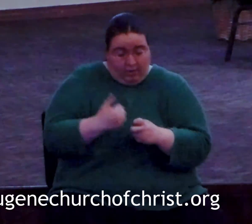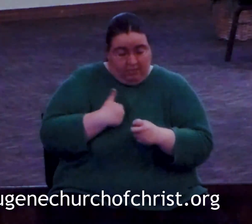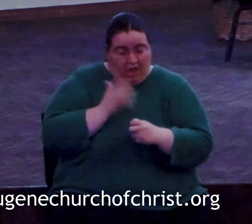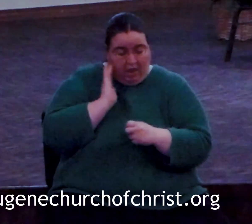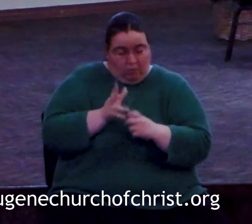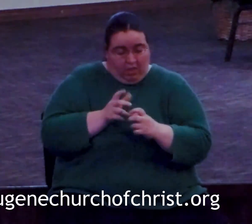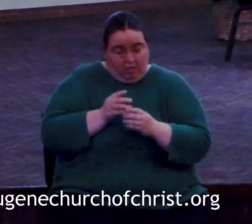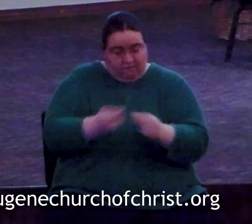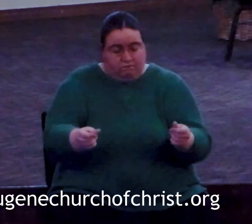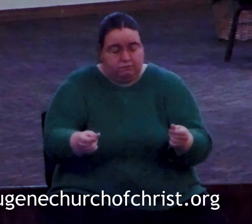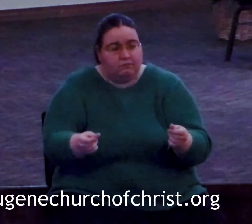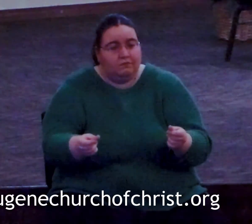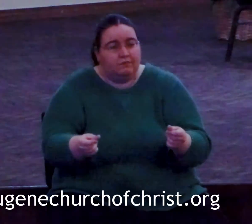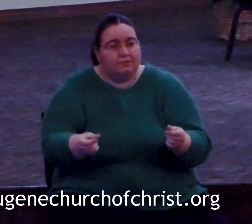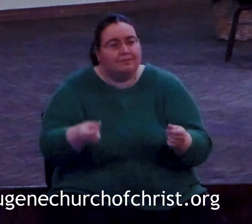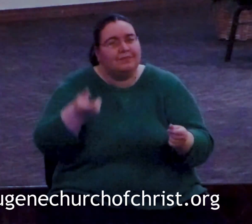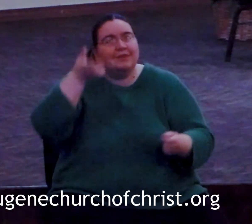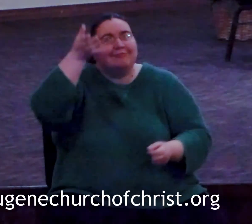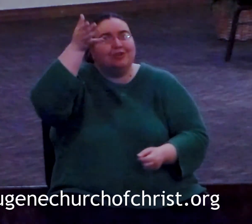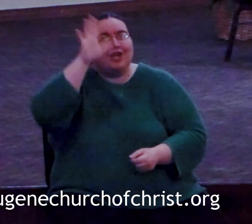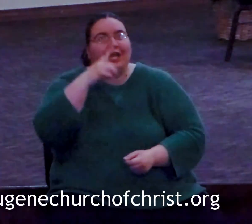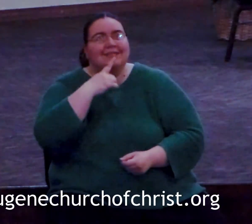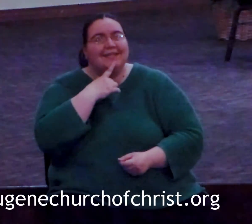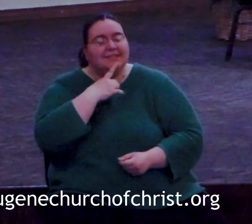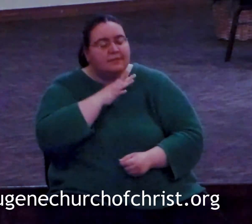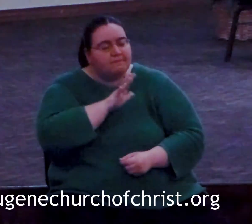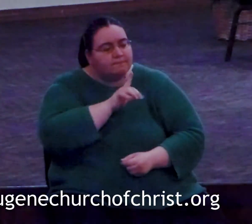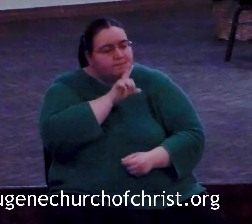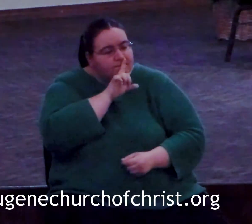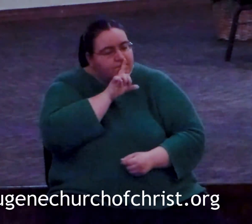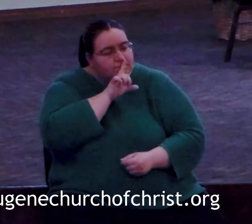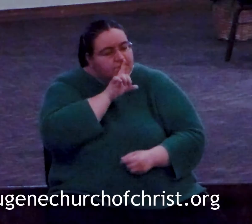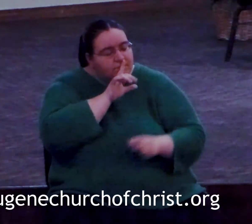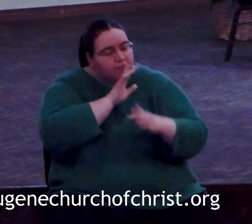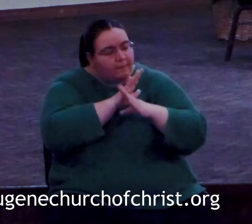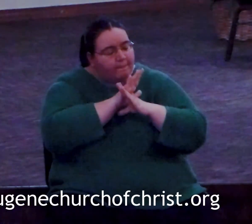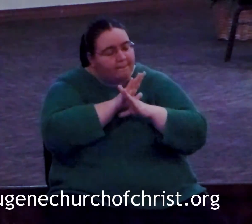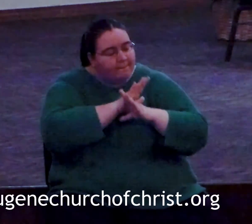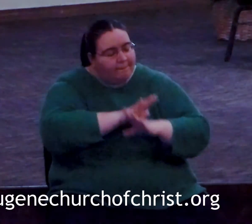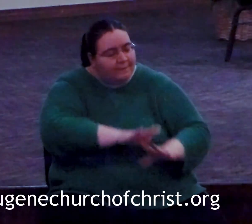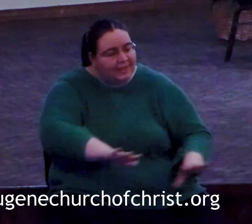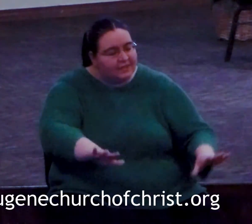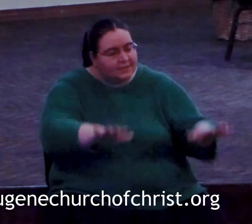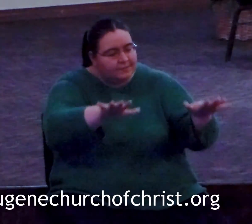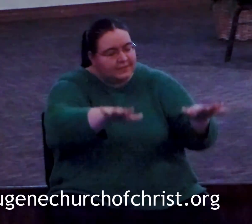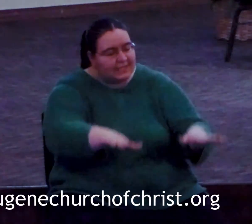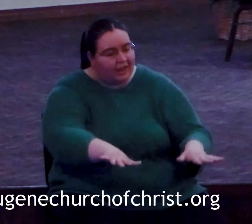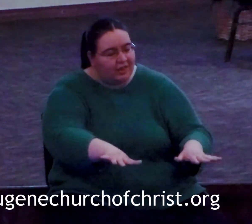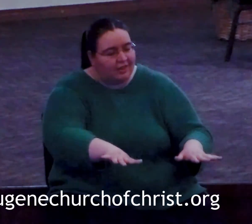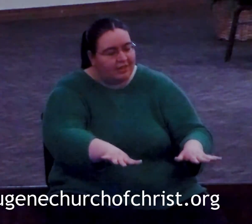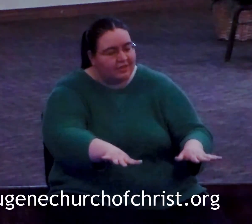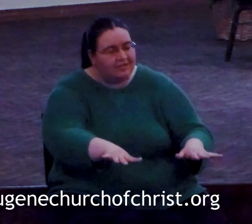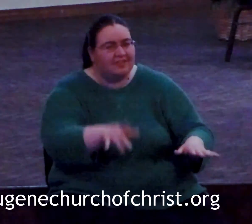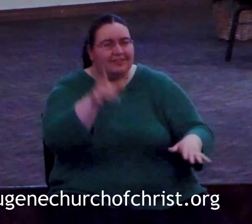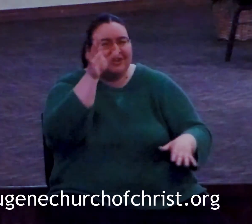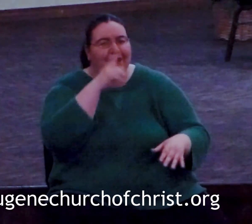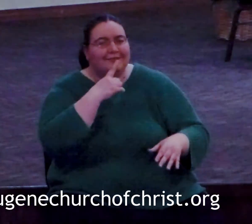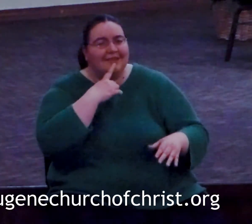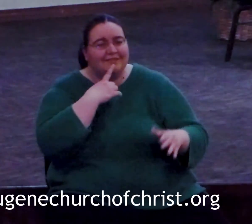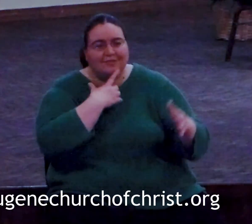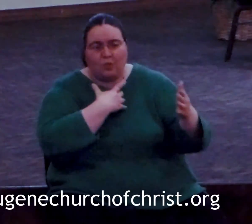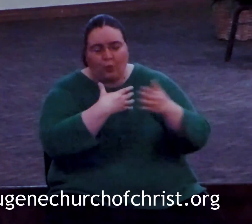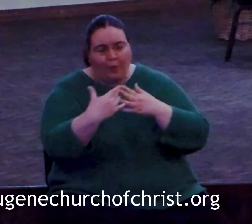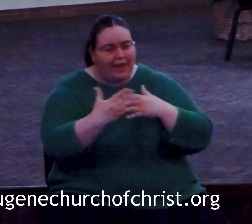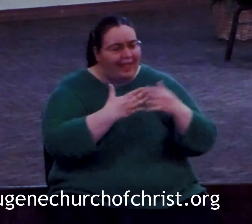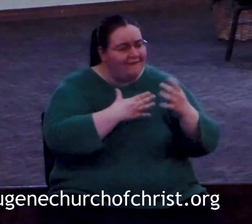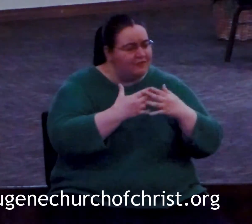God says, peace be still. God says, whatever these storms are in life, I can